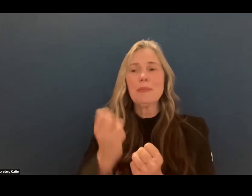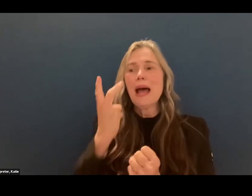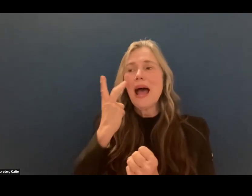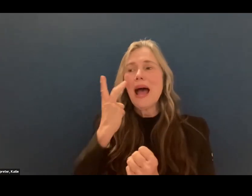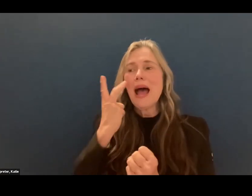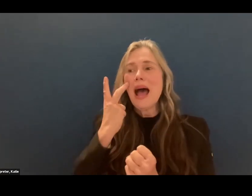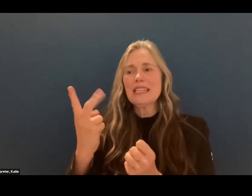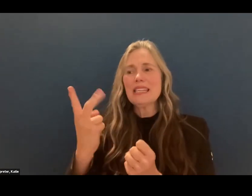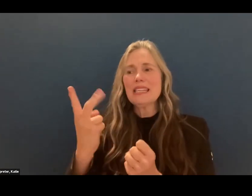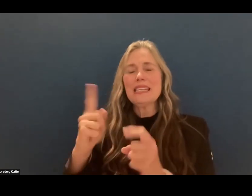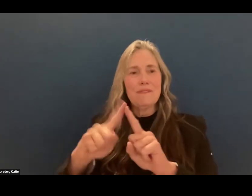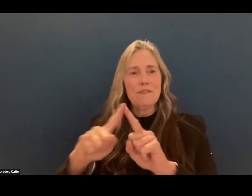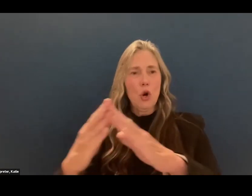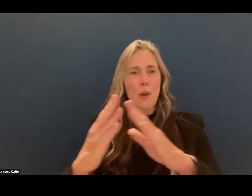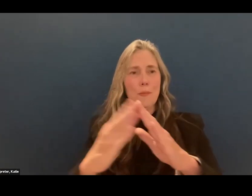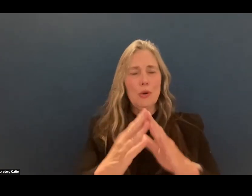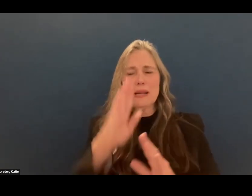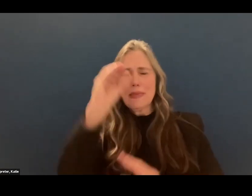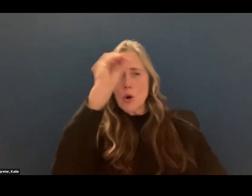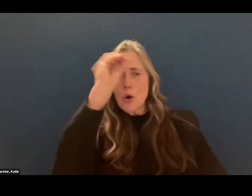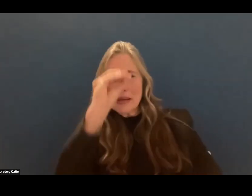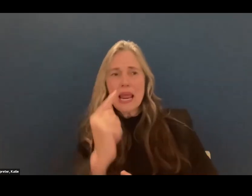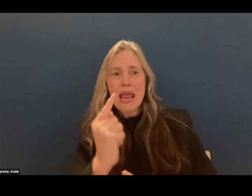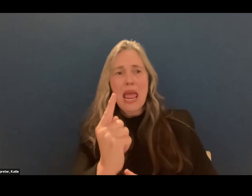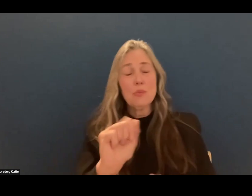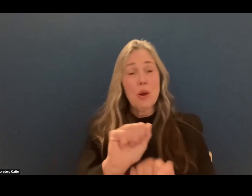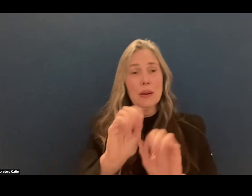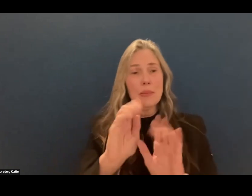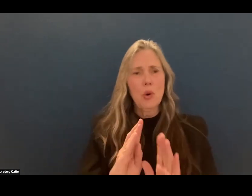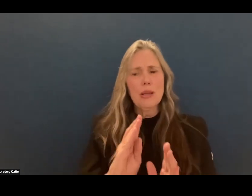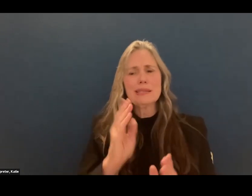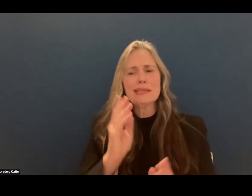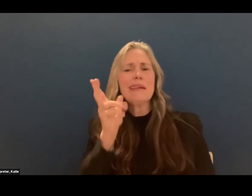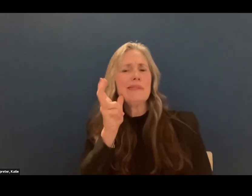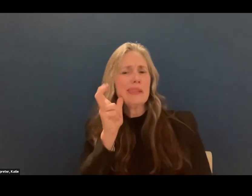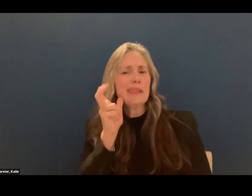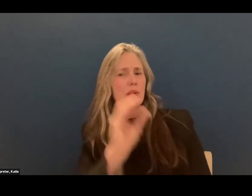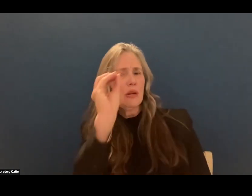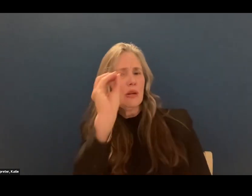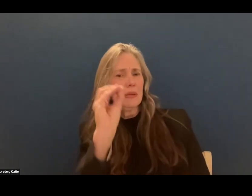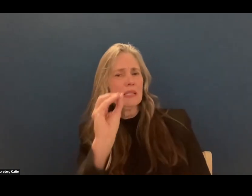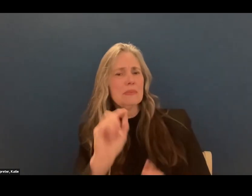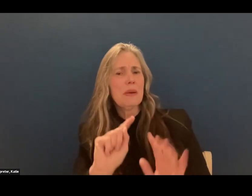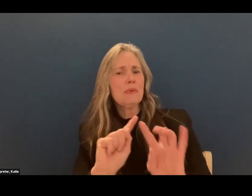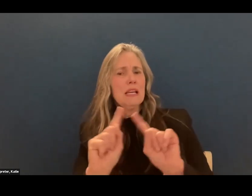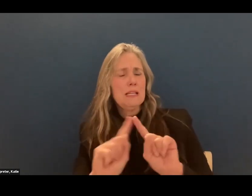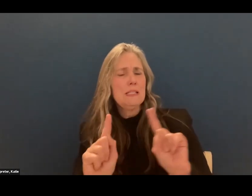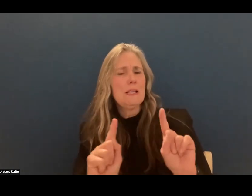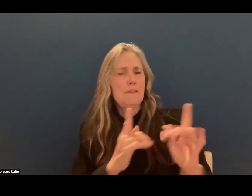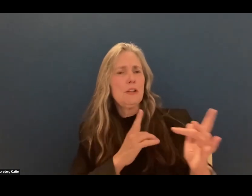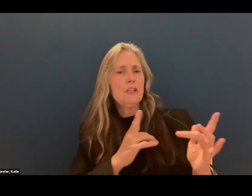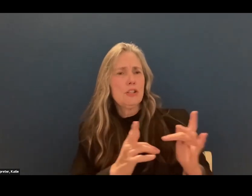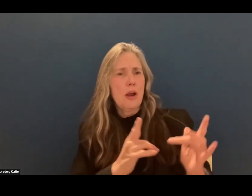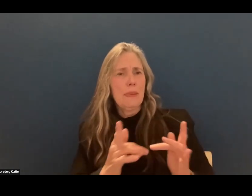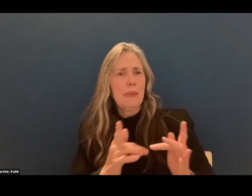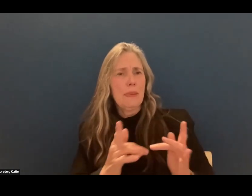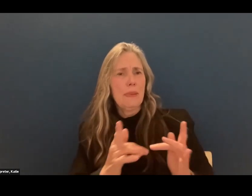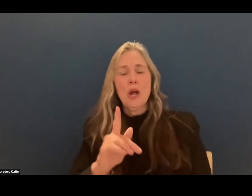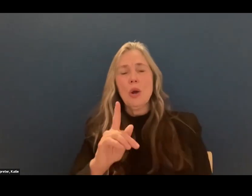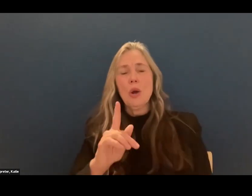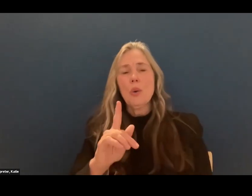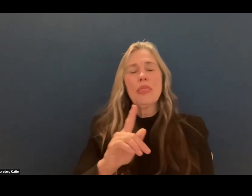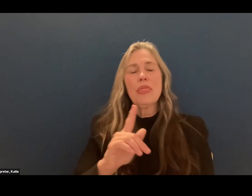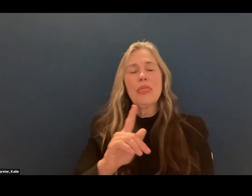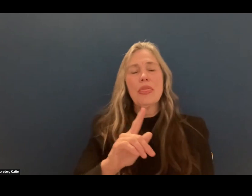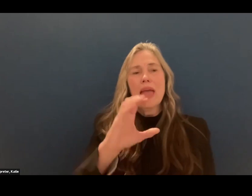community constituents and 1 district employee on a variety of different topics. With Trustee Escobedo and Dr.